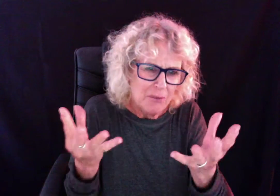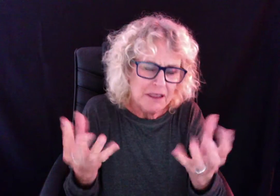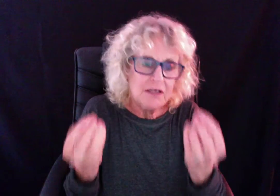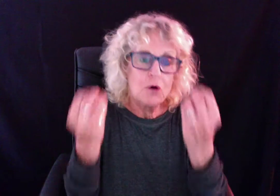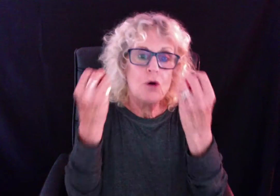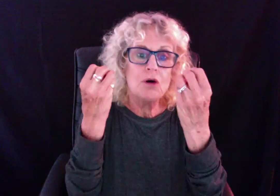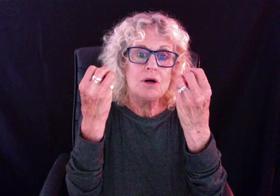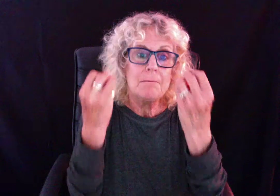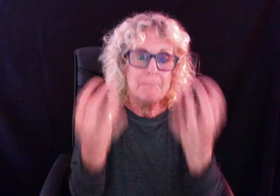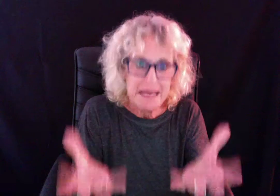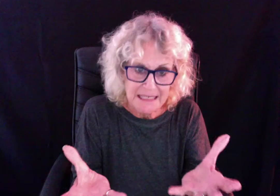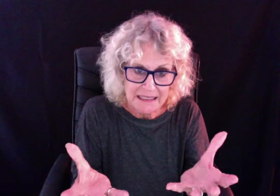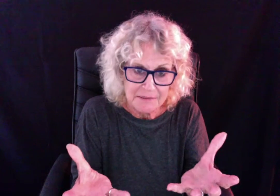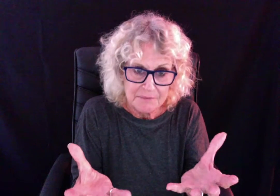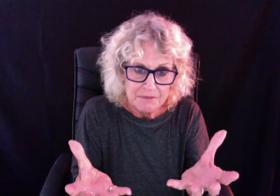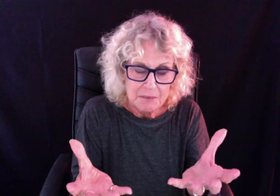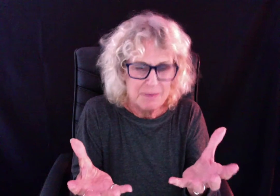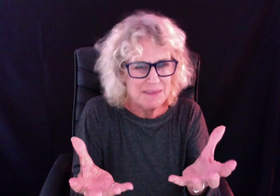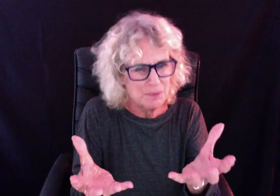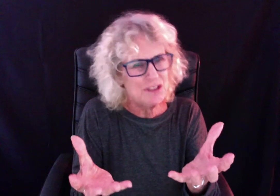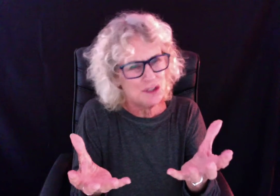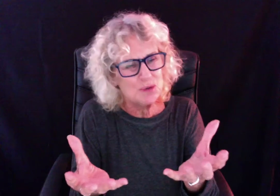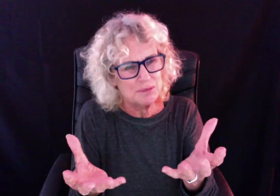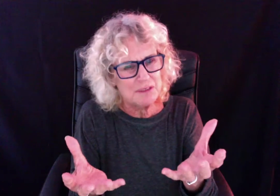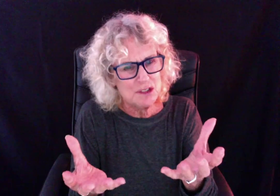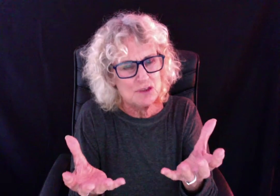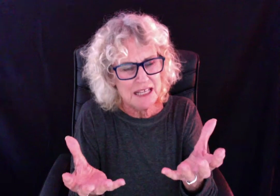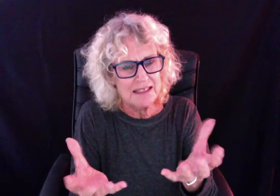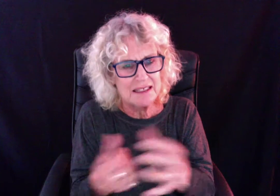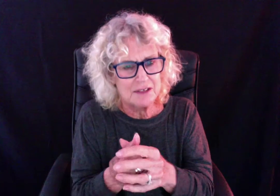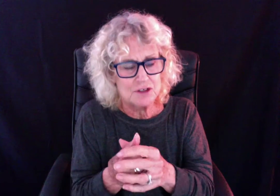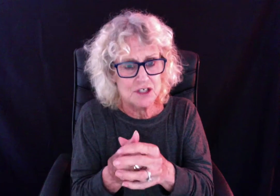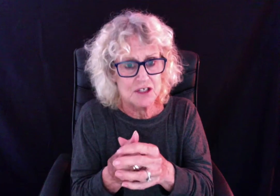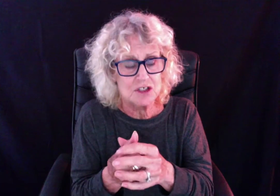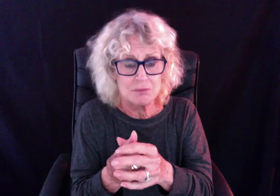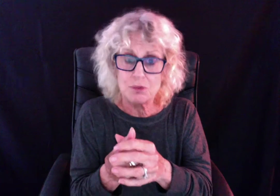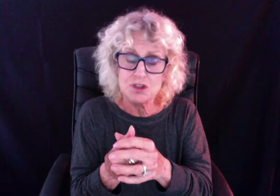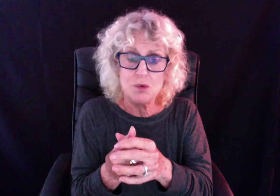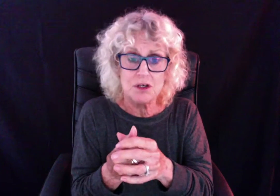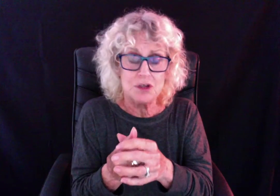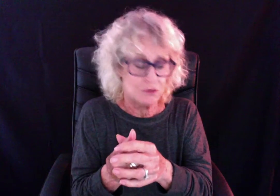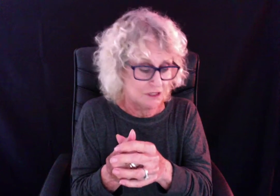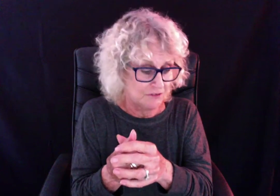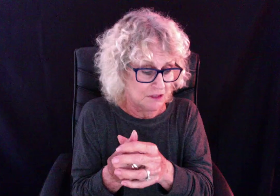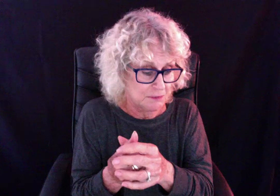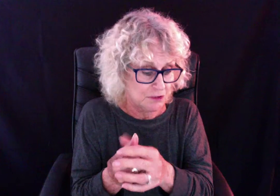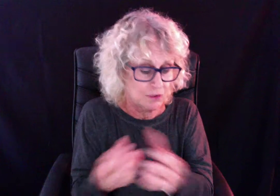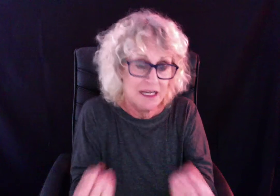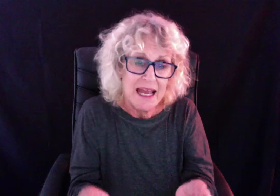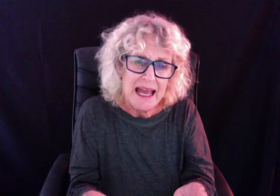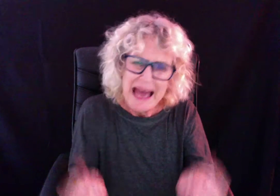how many, or many. But we do tend to interchange them. But we do want to know the difference between how